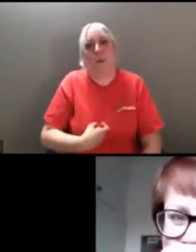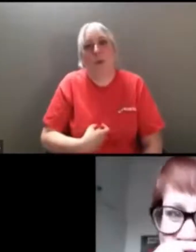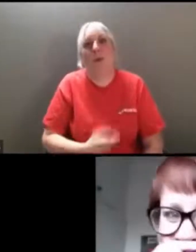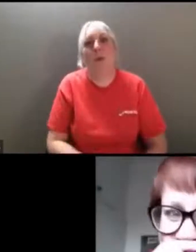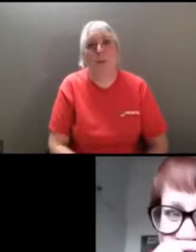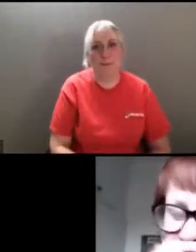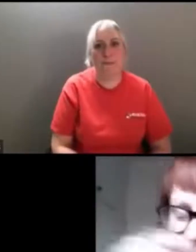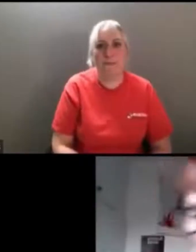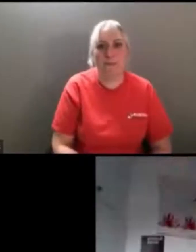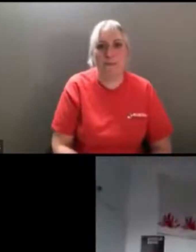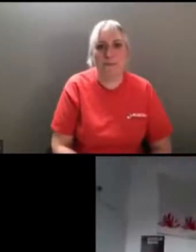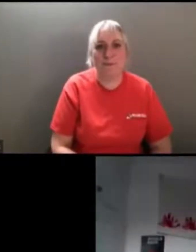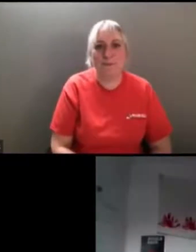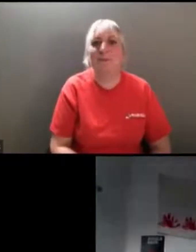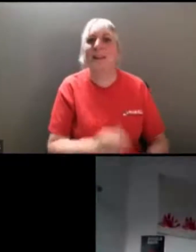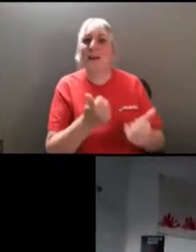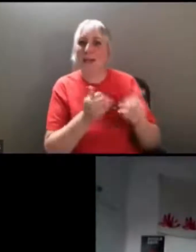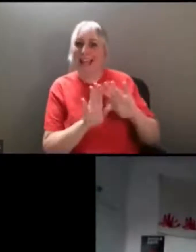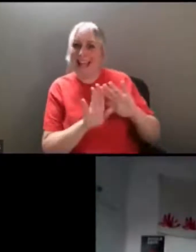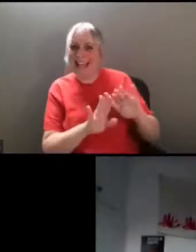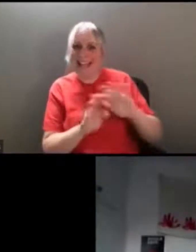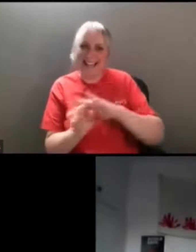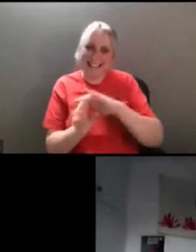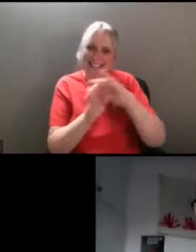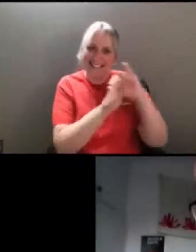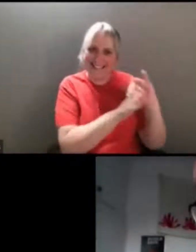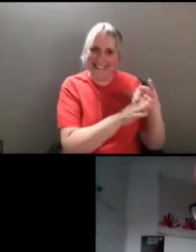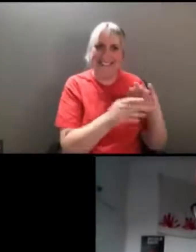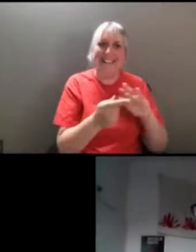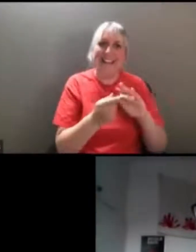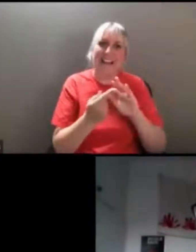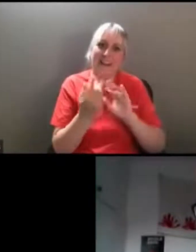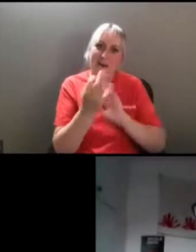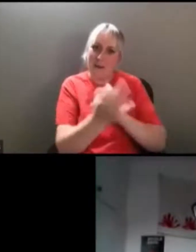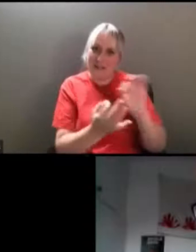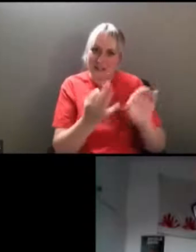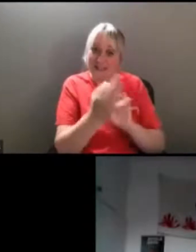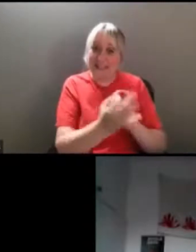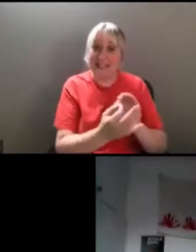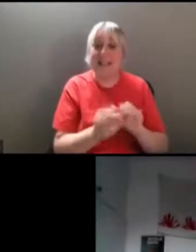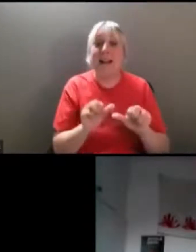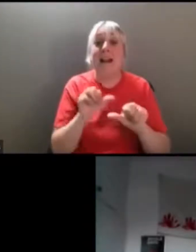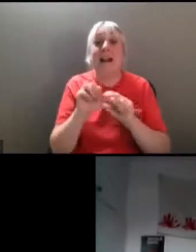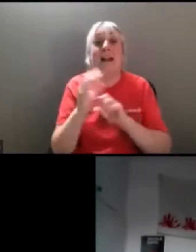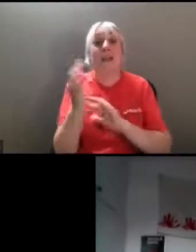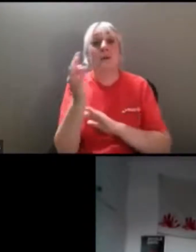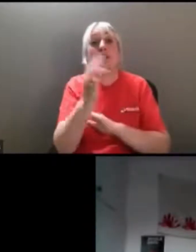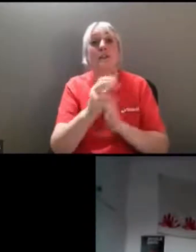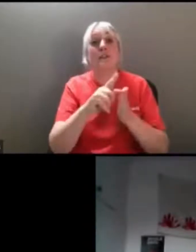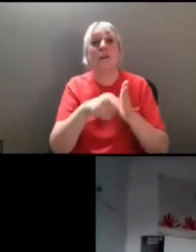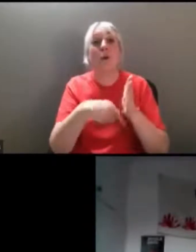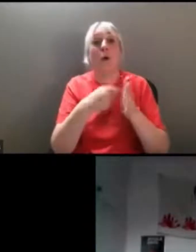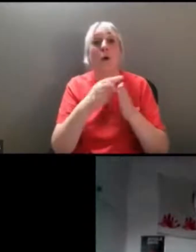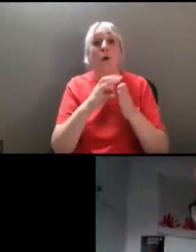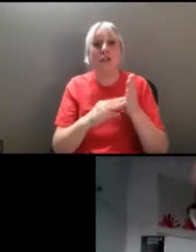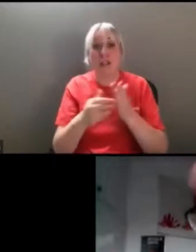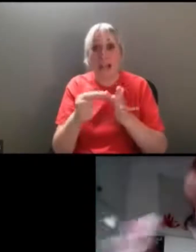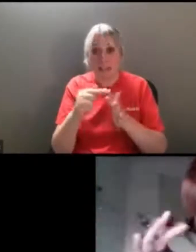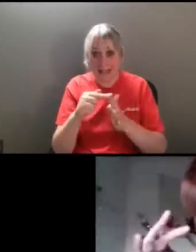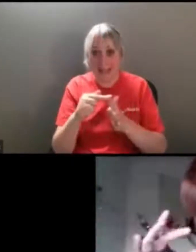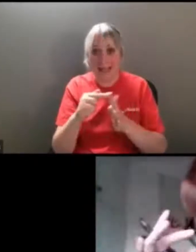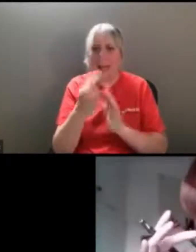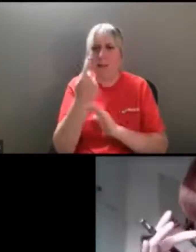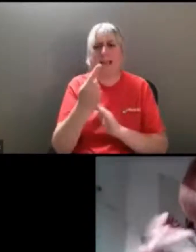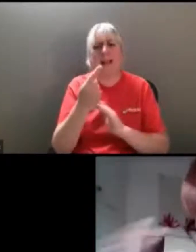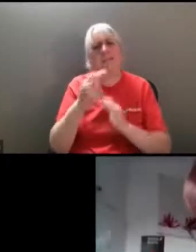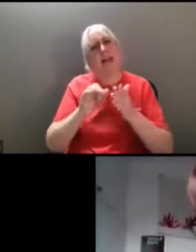Okay, so let's go on to the other questions. The next one is from Jamie, who describes himself as an activist and